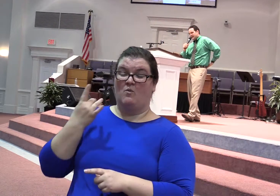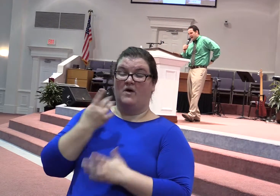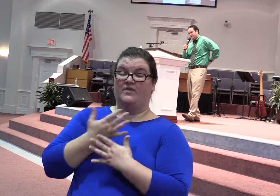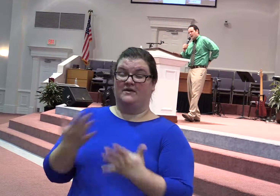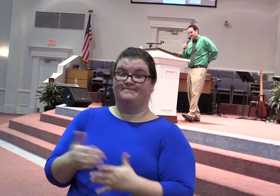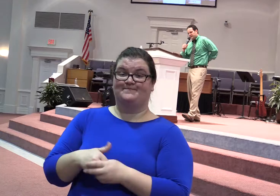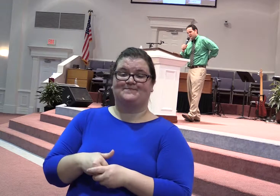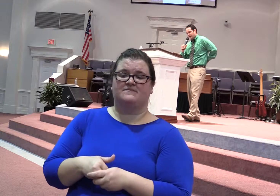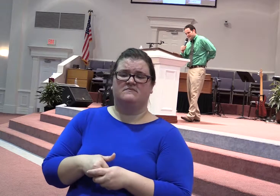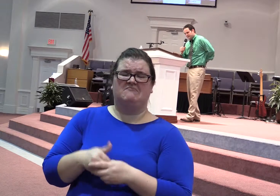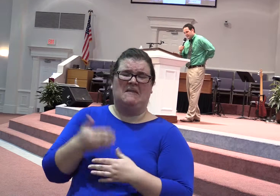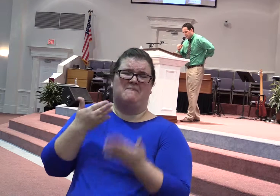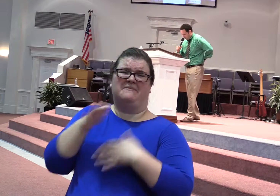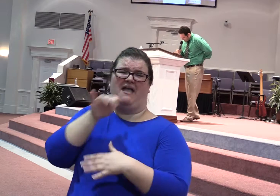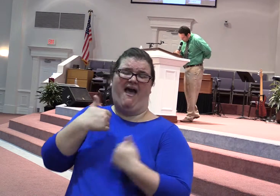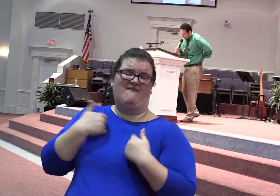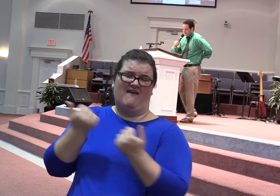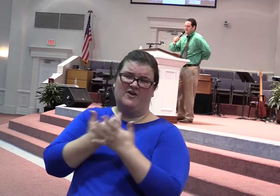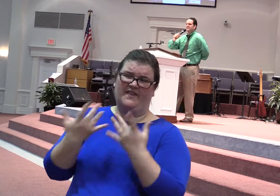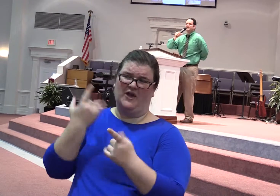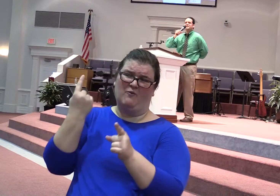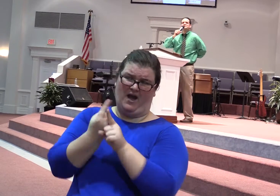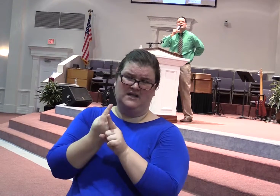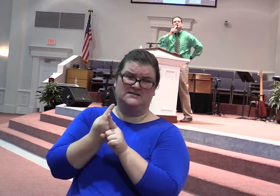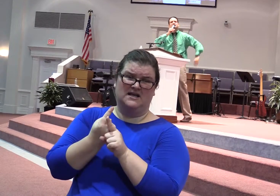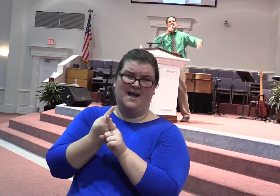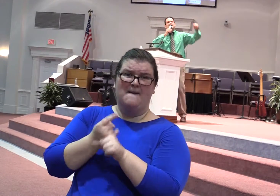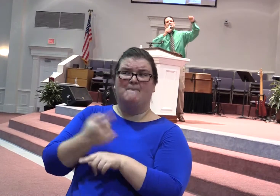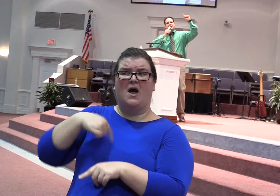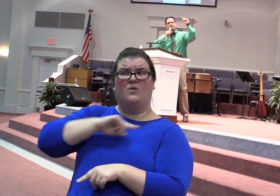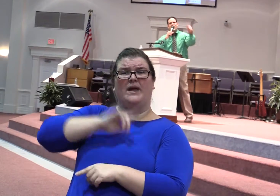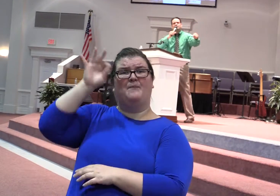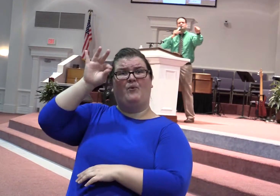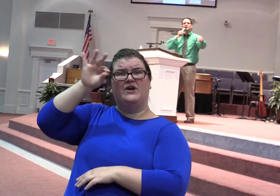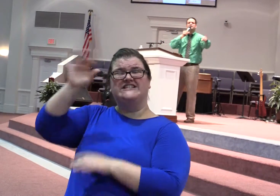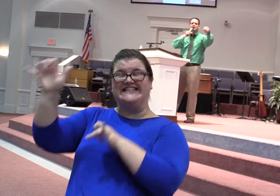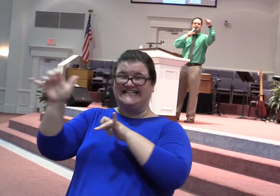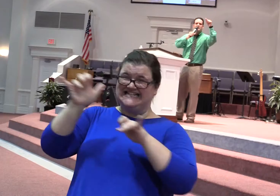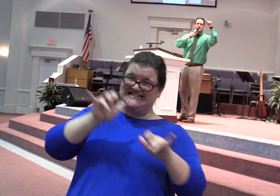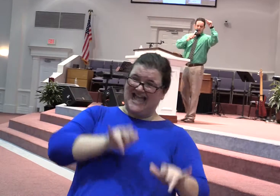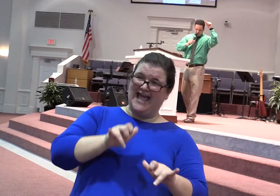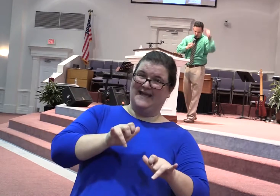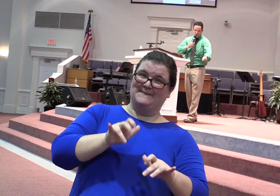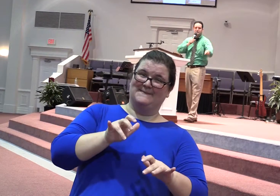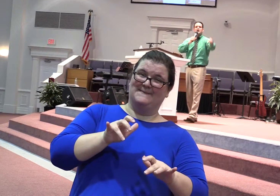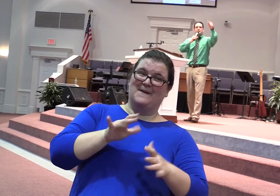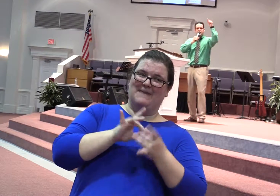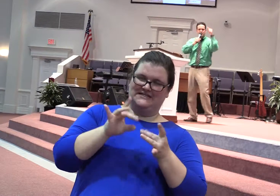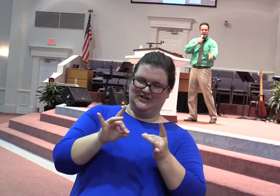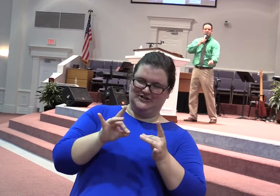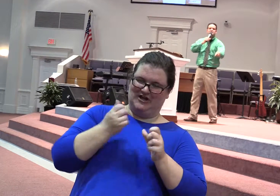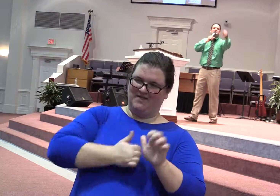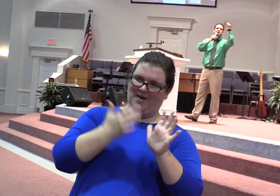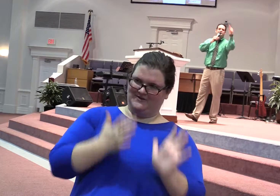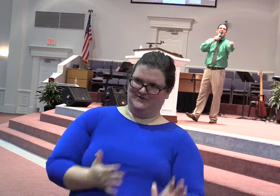We might not have all things right, but we preach the same saving message that the apostles preached when the church of the